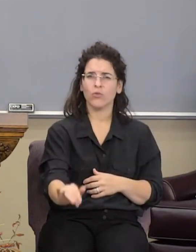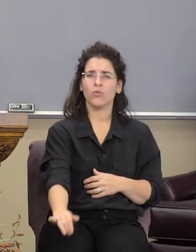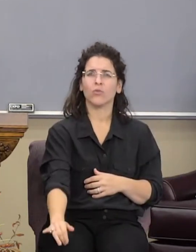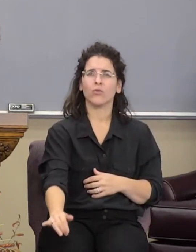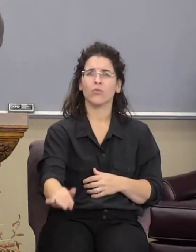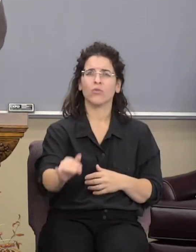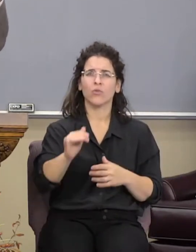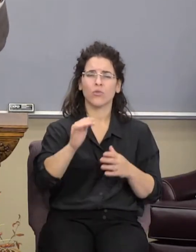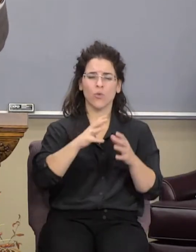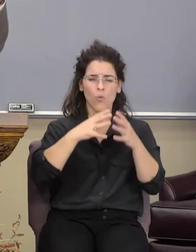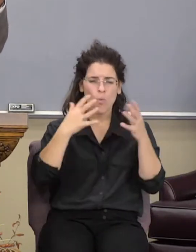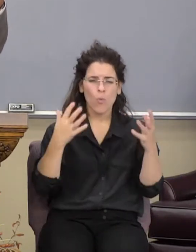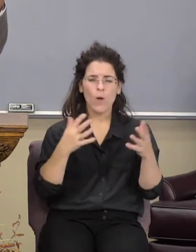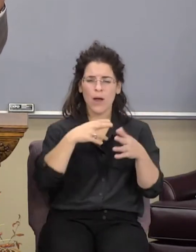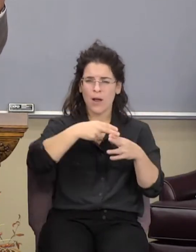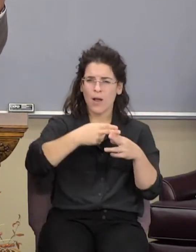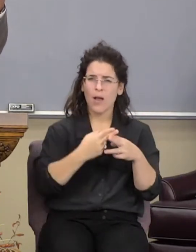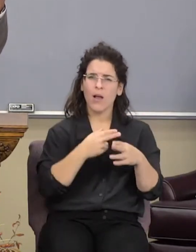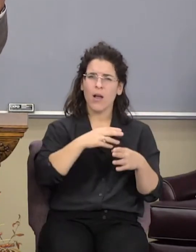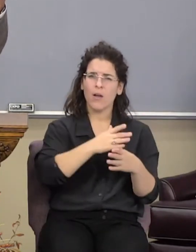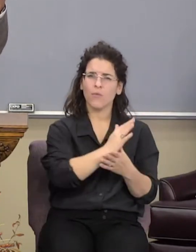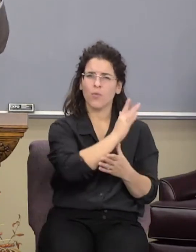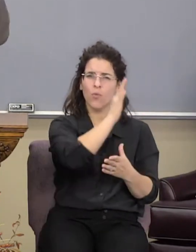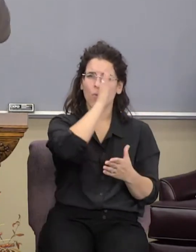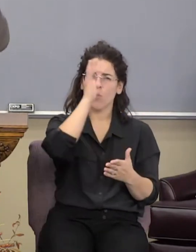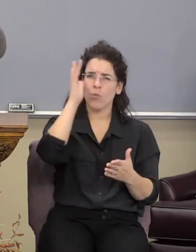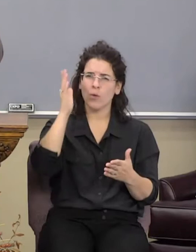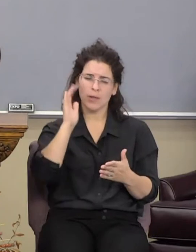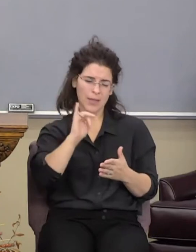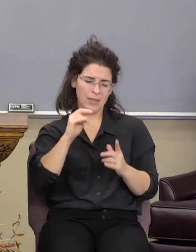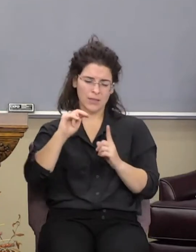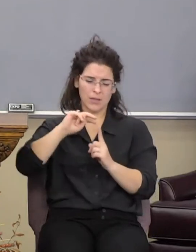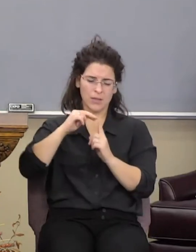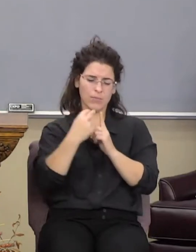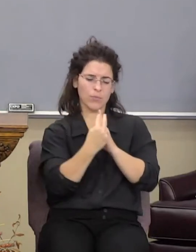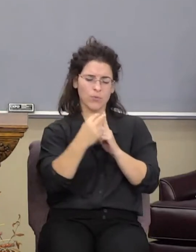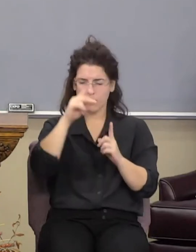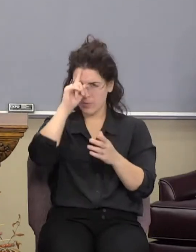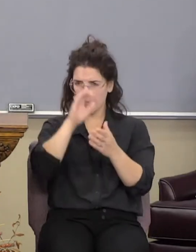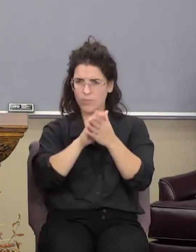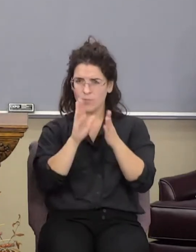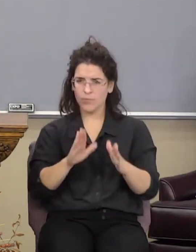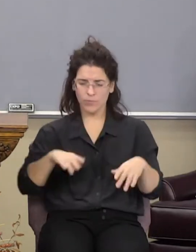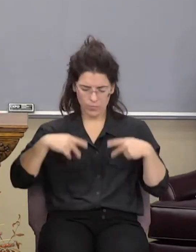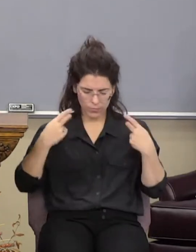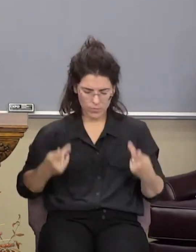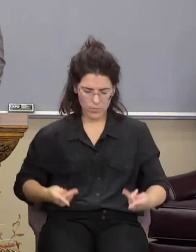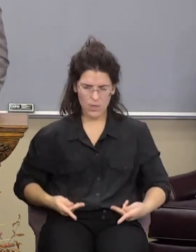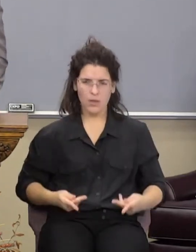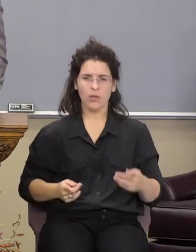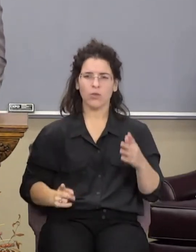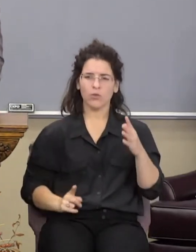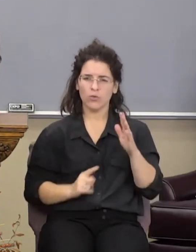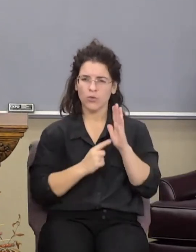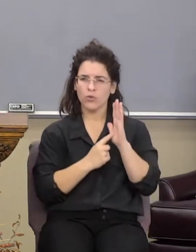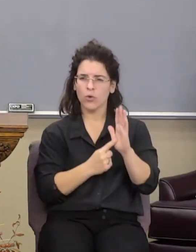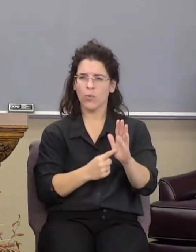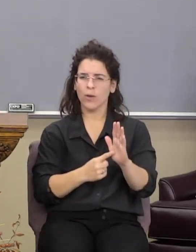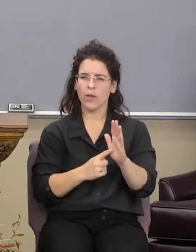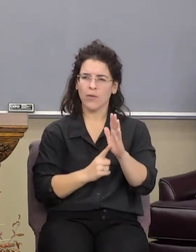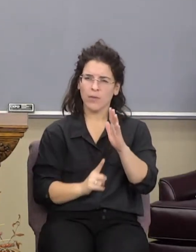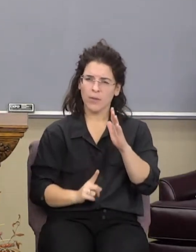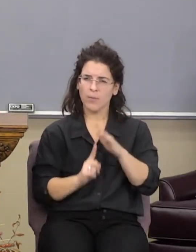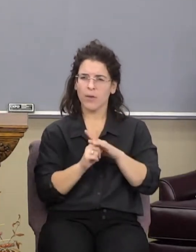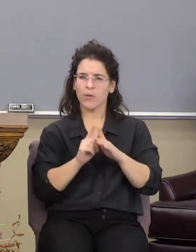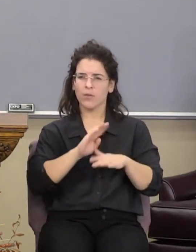what glory. See, so there's the perspective of the believer. Again, you have the physical manifestation of the appearance of Almighty God, quote,